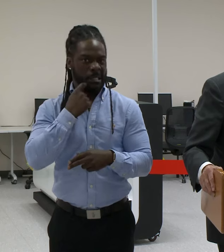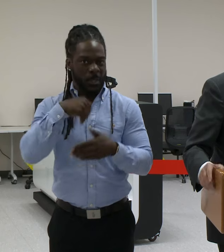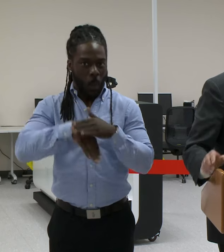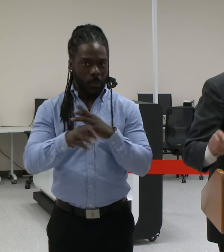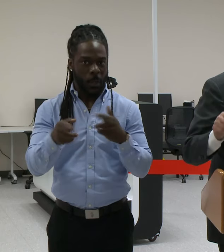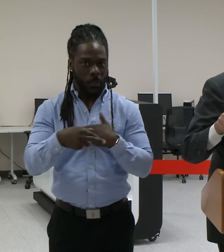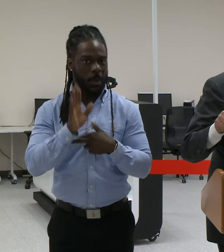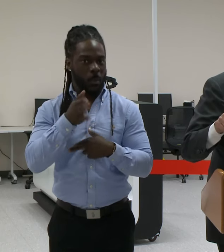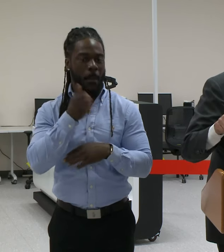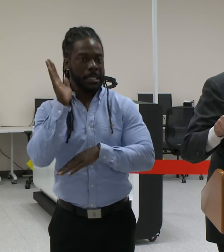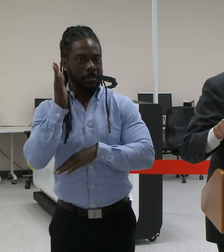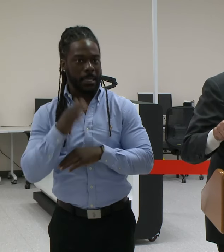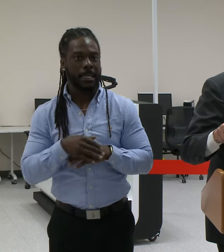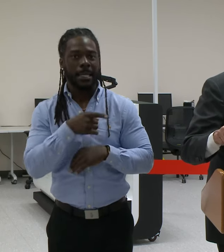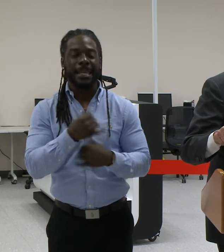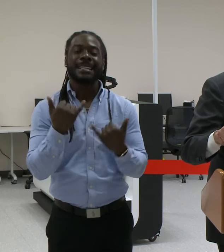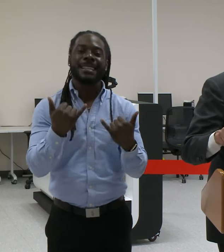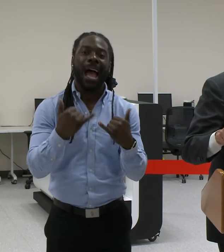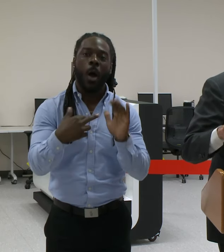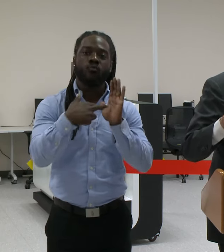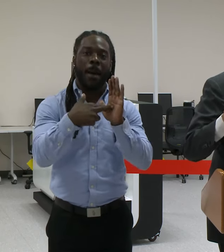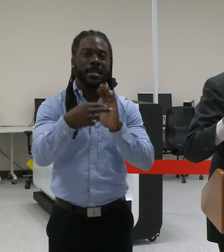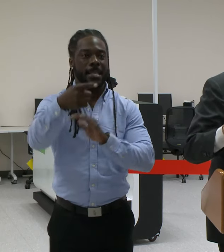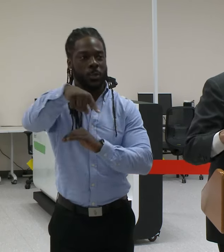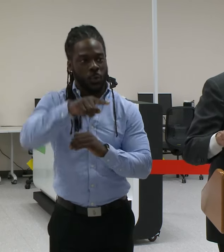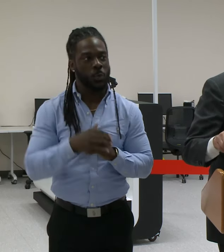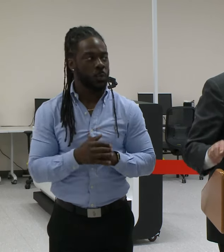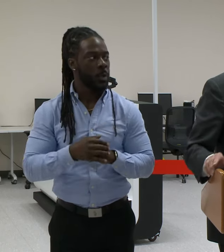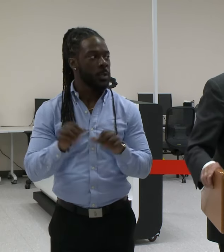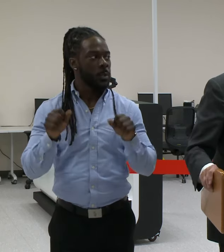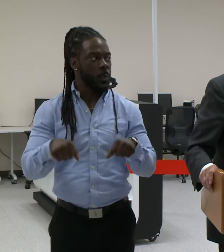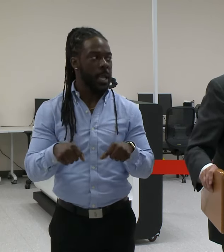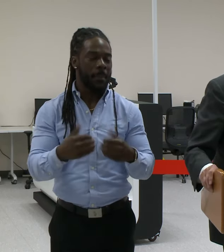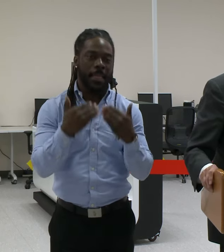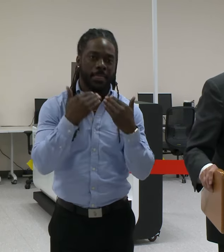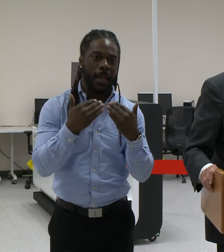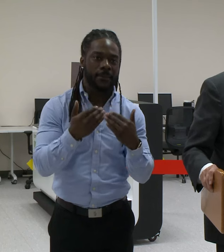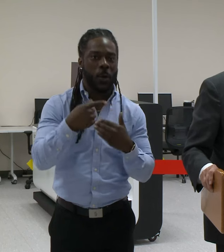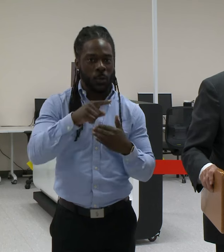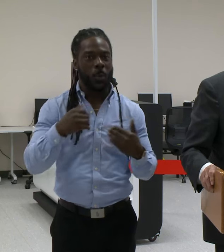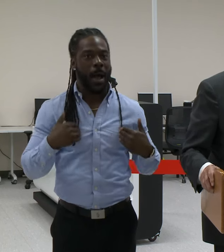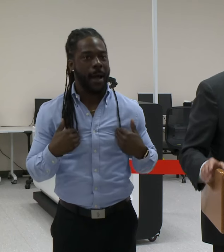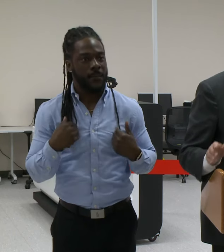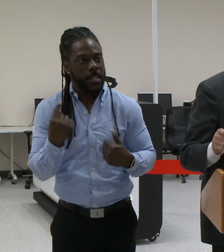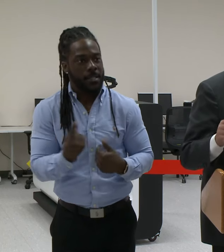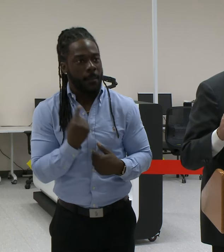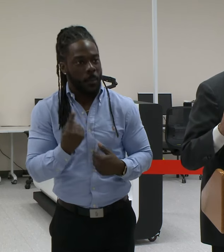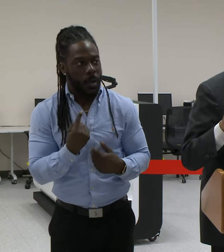in a little bit. He now represents you. And you can be thankful that you have somebody who has